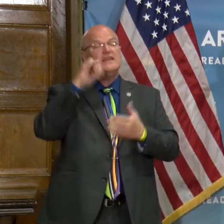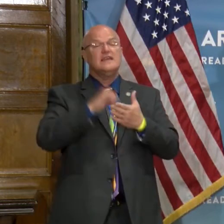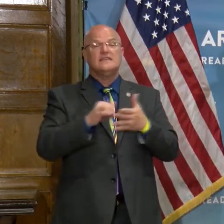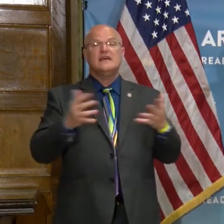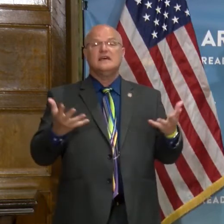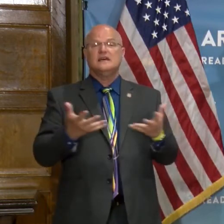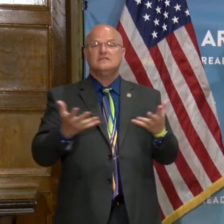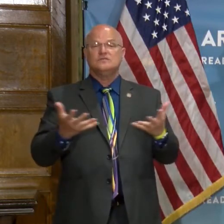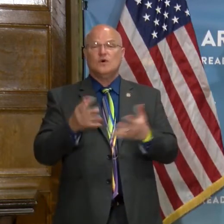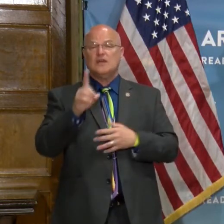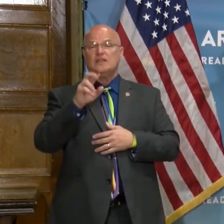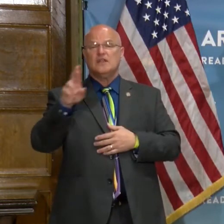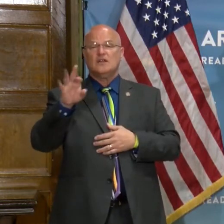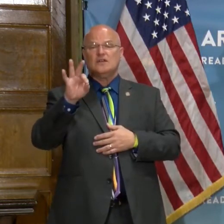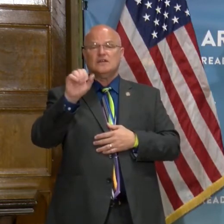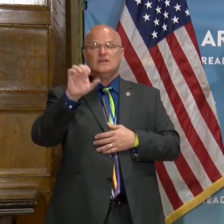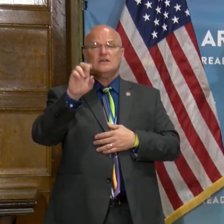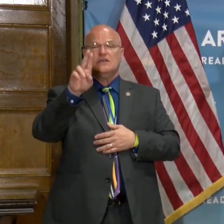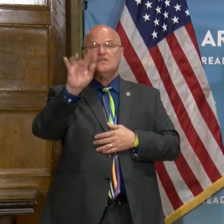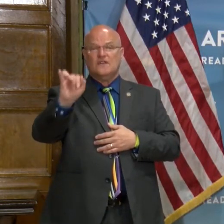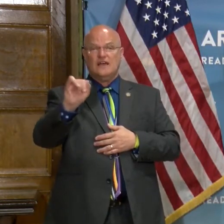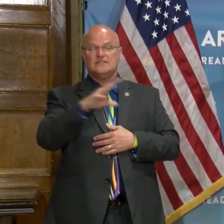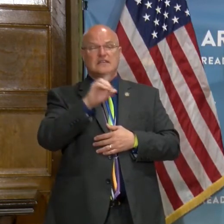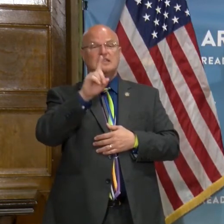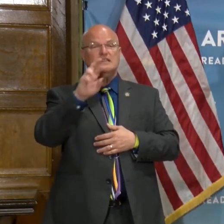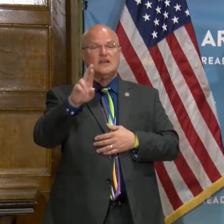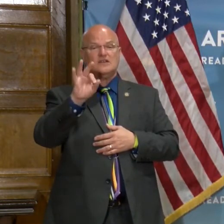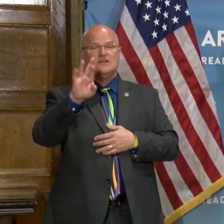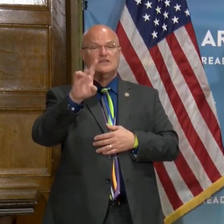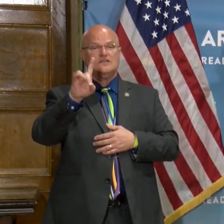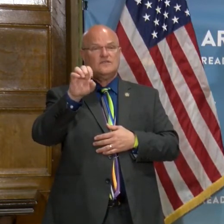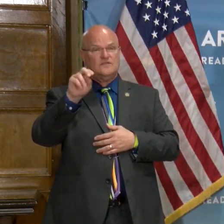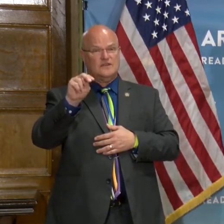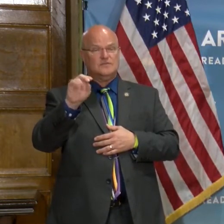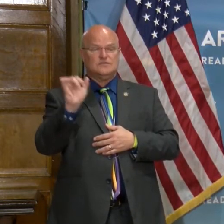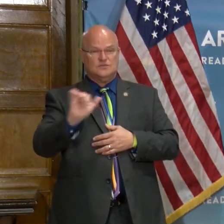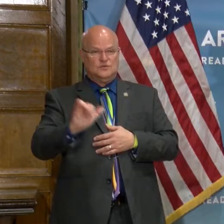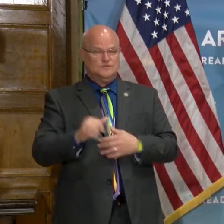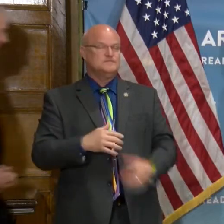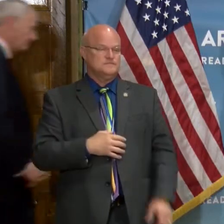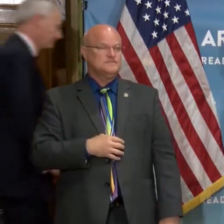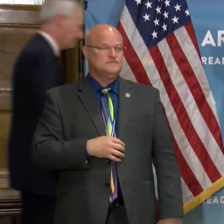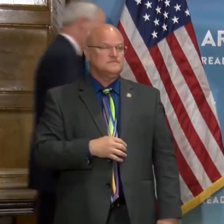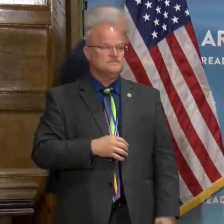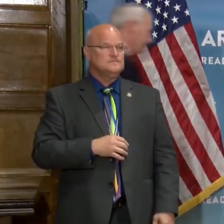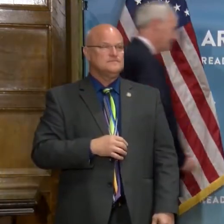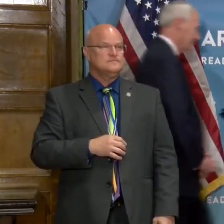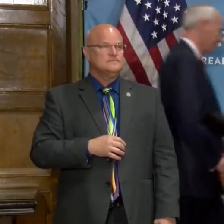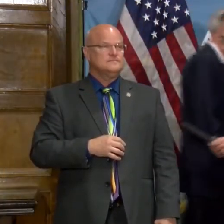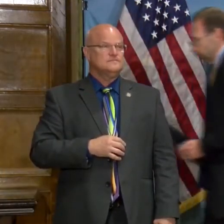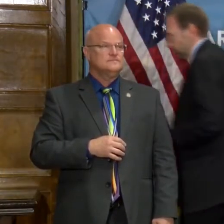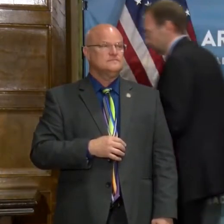what Dr. Fauci and Dr. Frieden would also agree with.